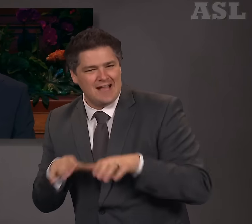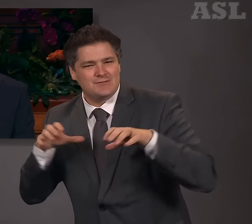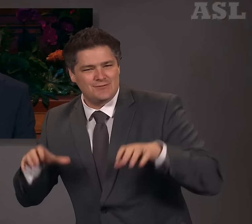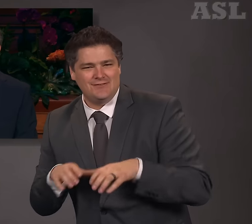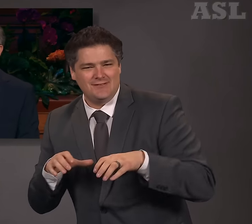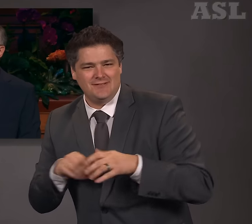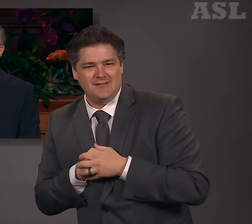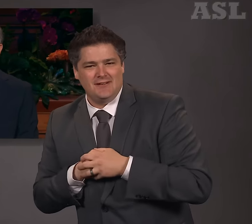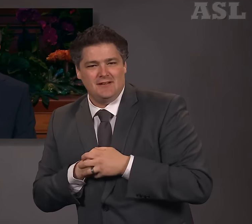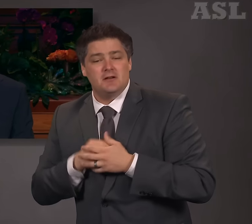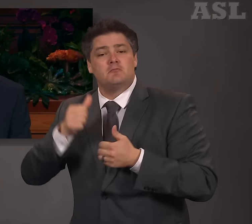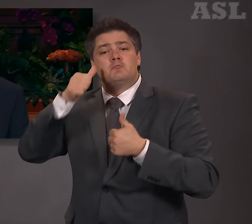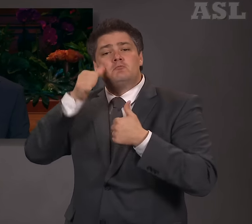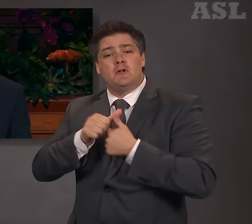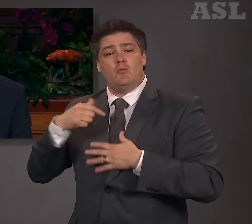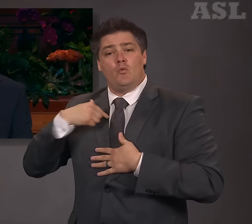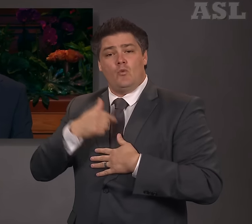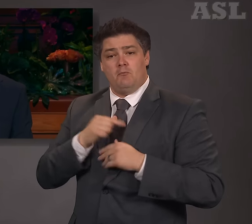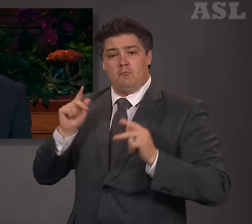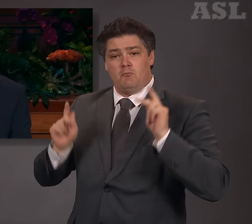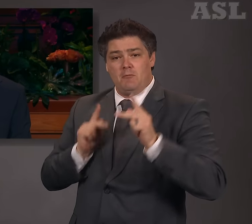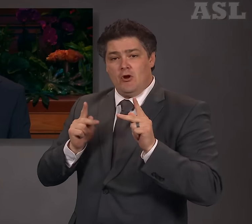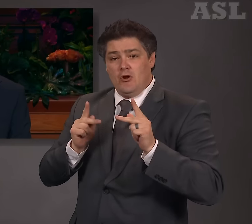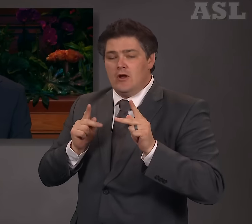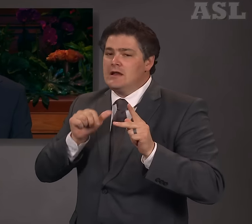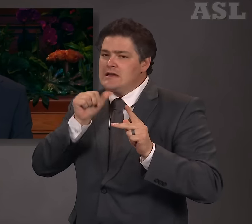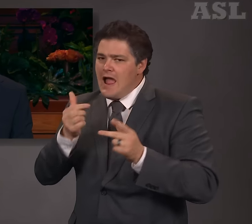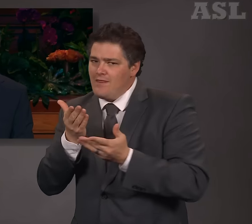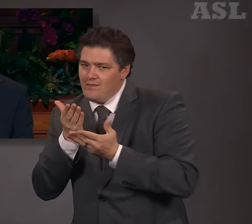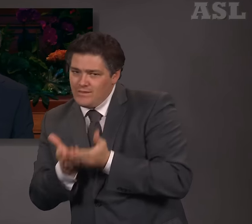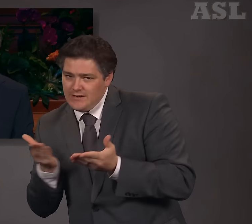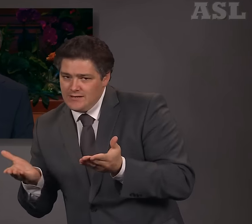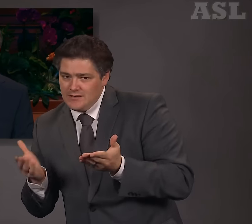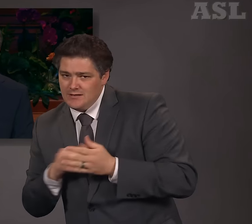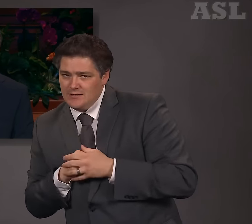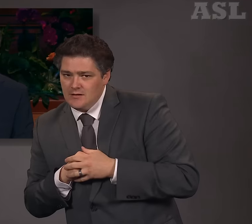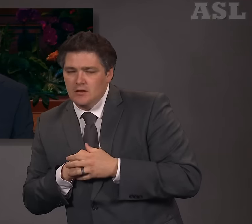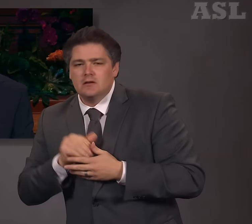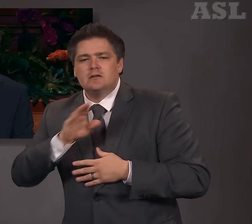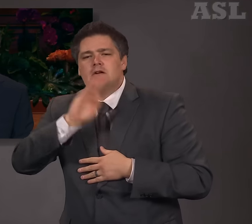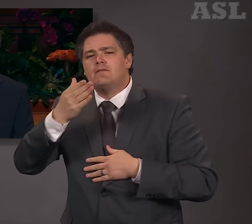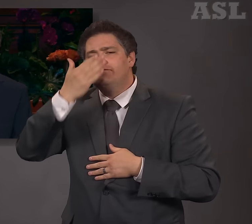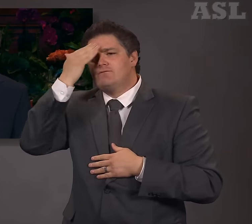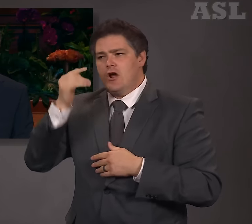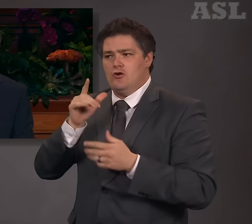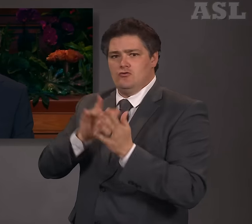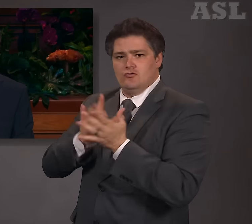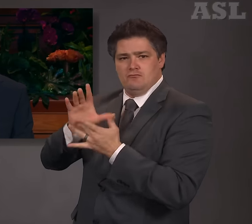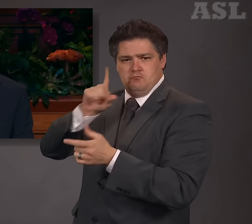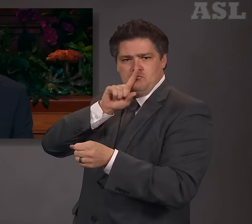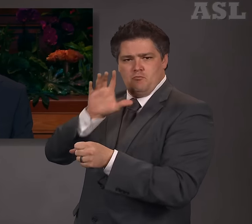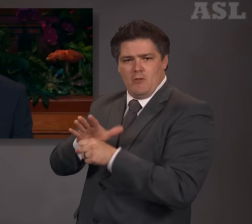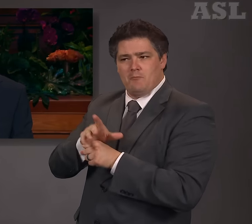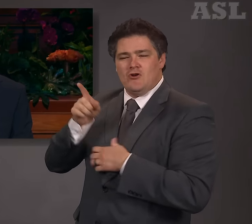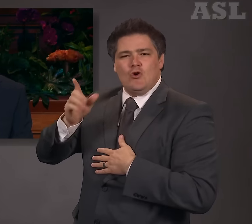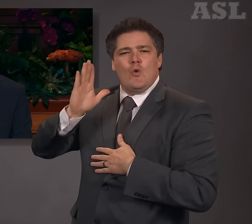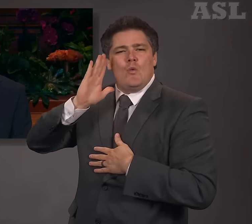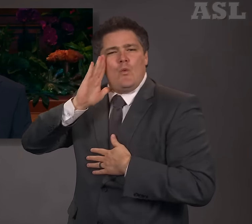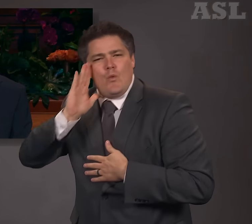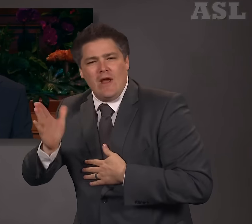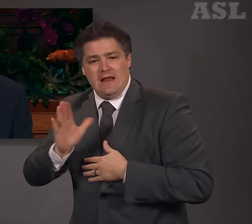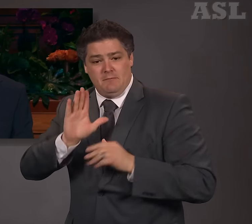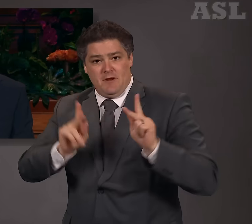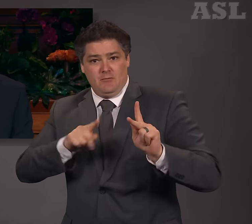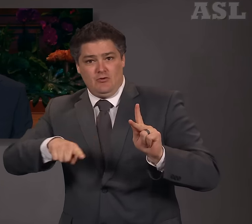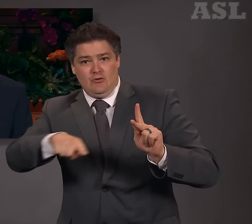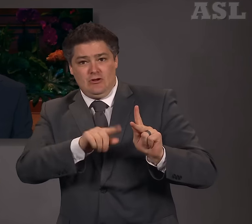Jesus promised to take upon him the pains and sicknesses of his people, that he may succor or